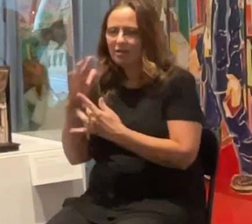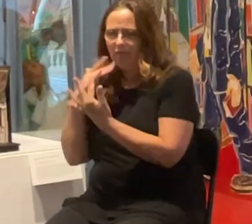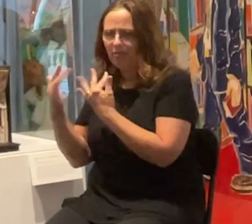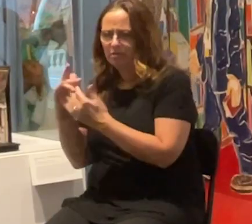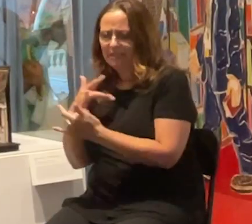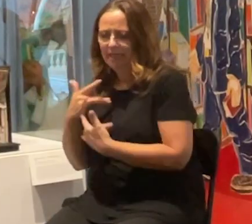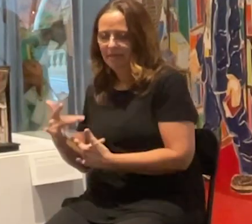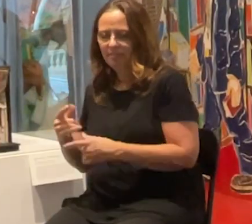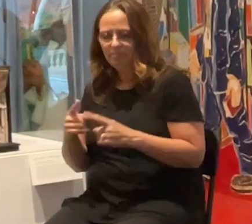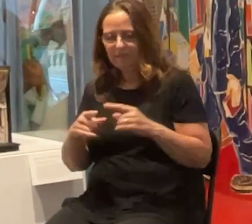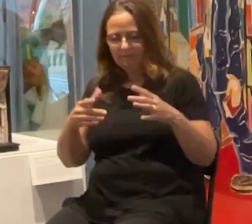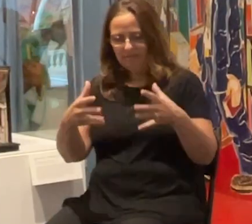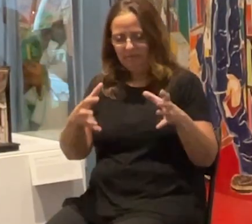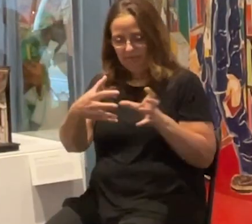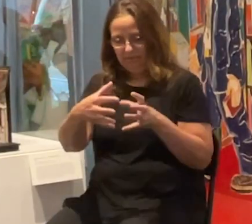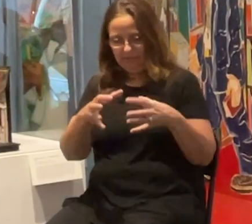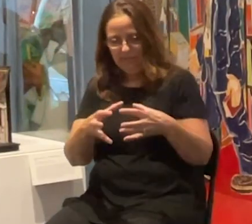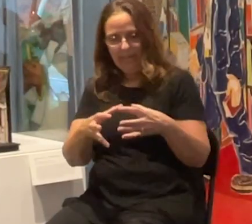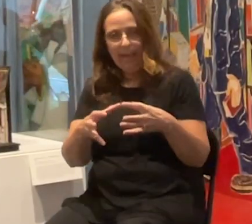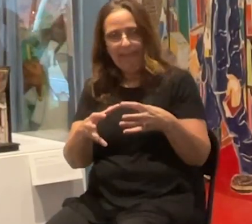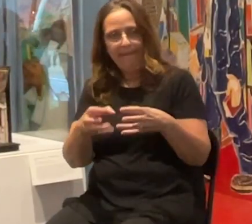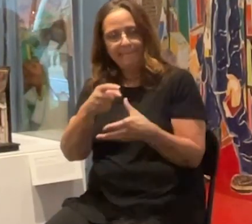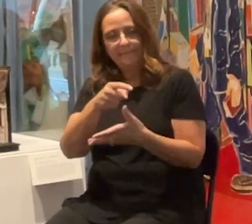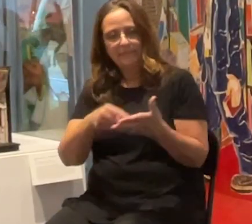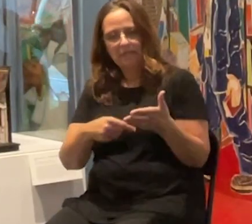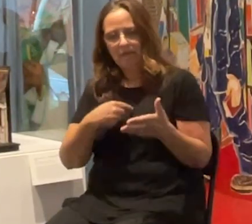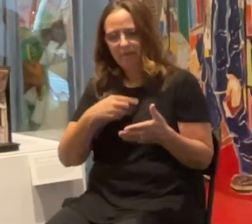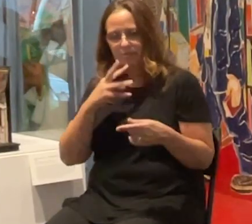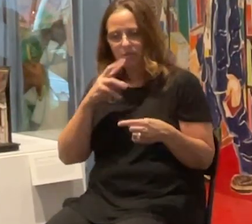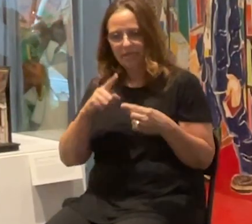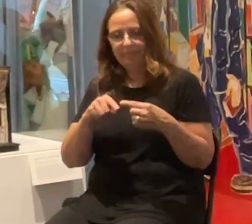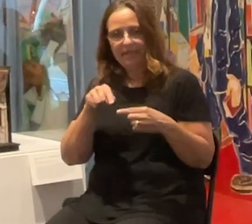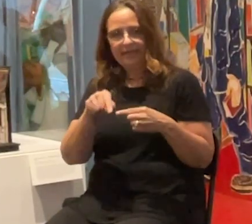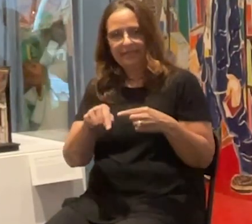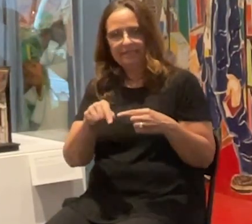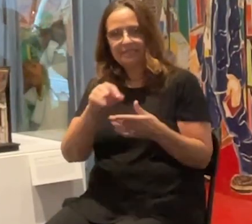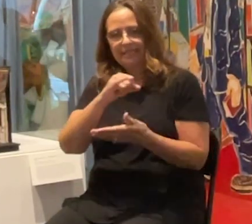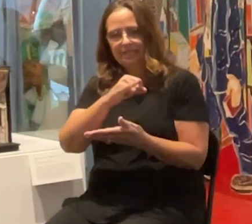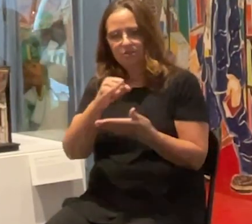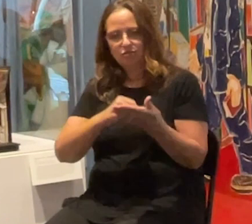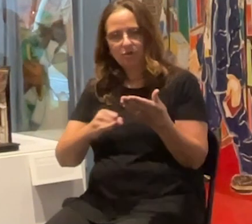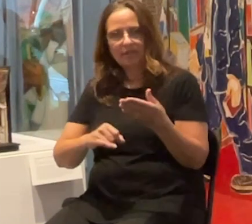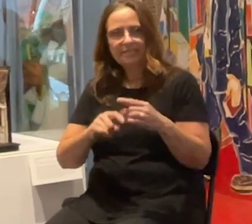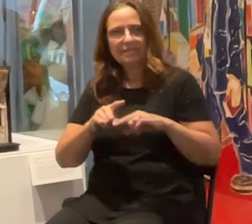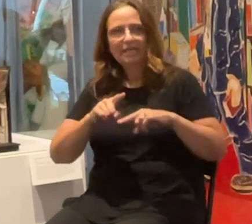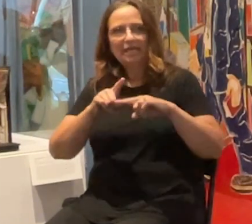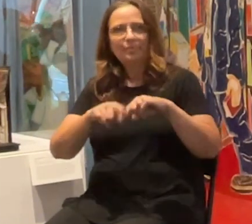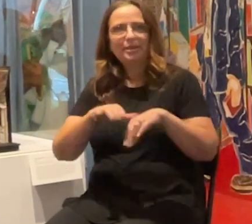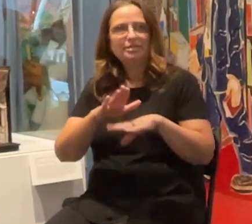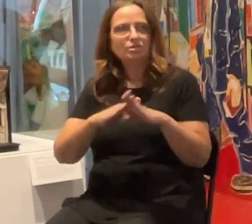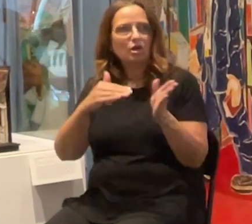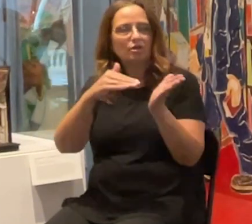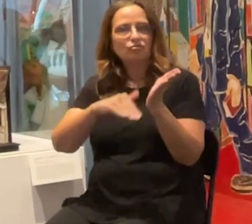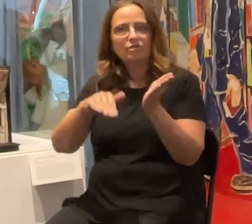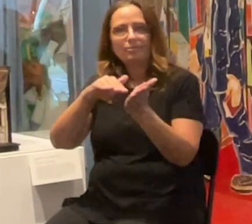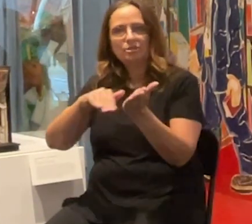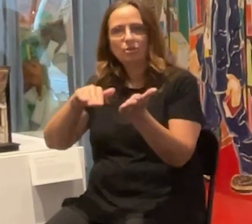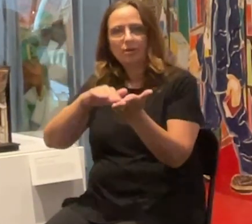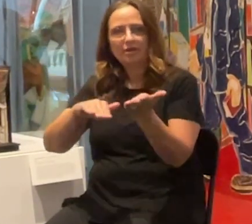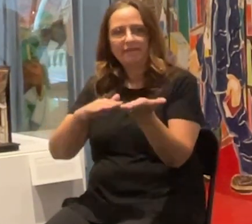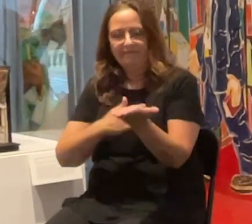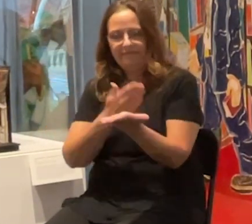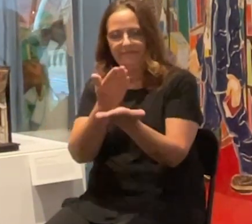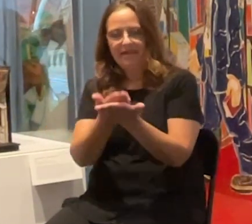of, the things that I'm talking about there in these drawings, like basing it on kind of repertorial fact